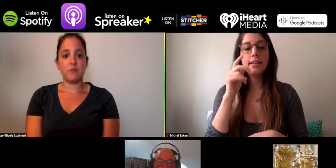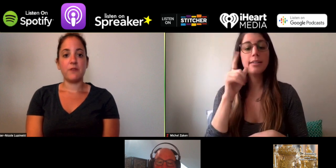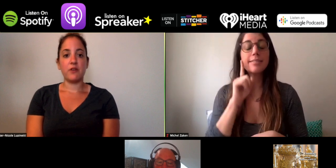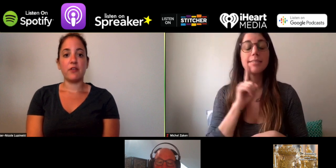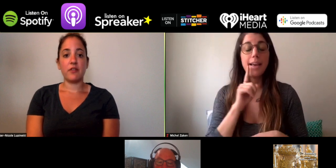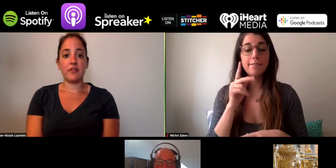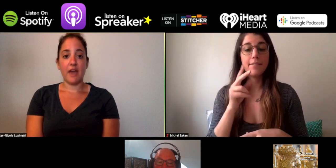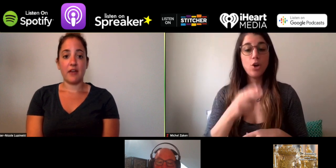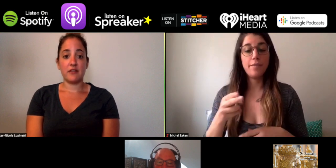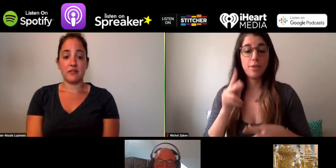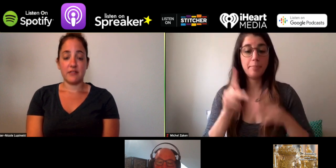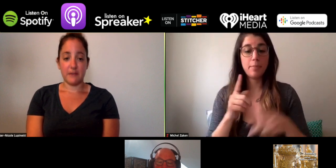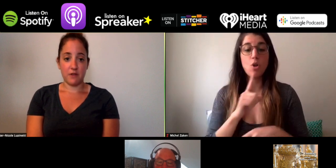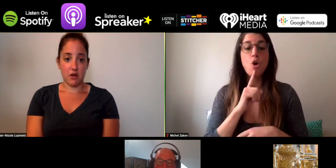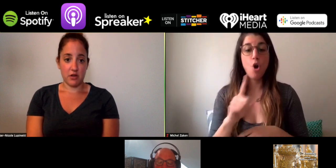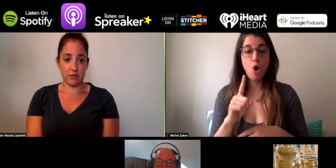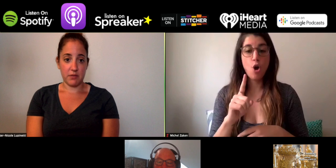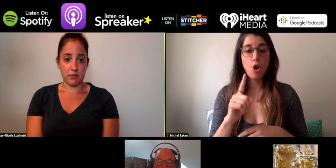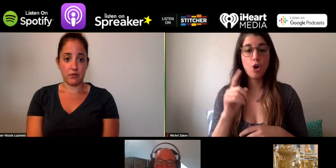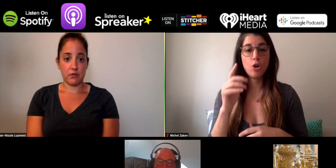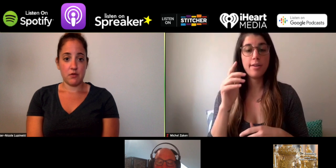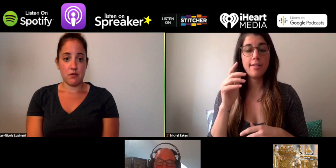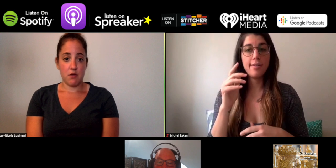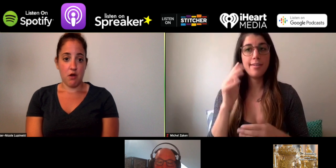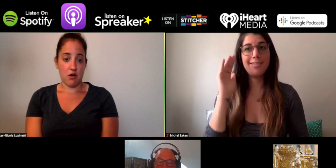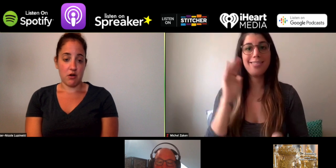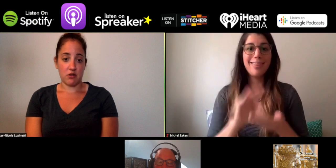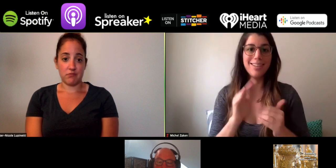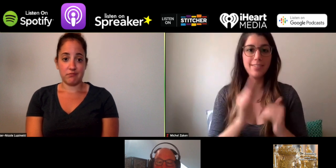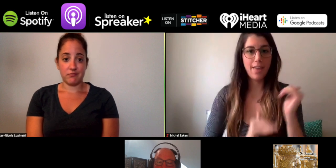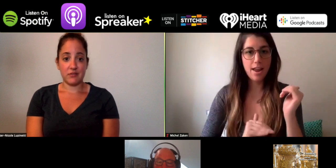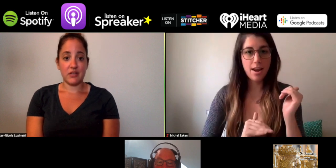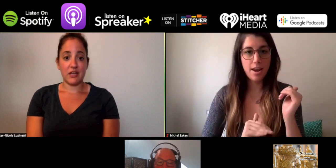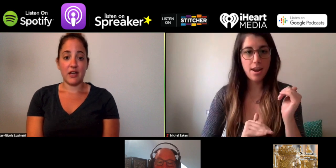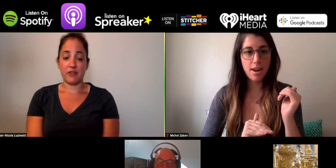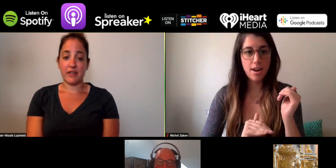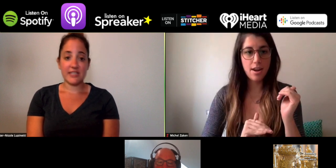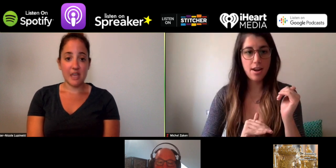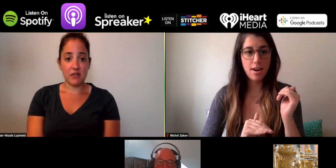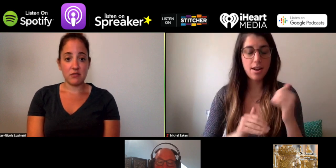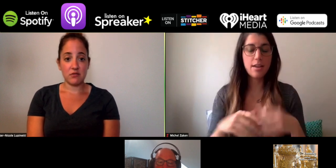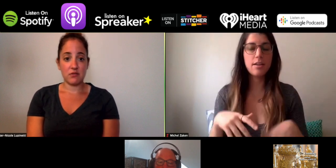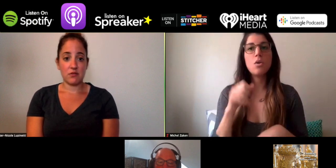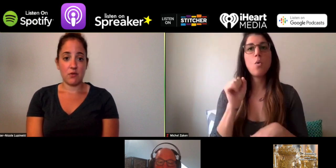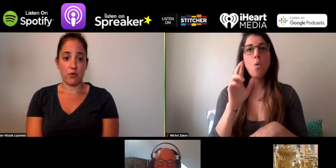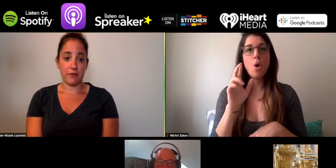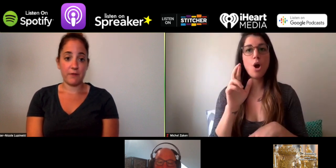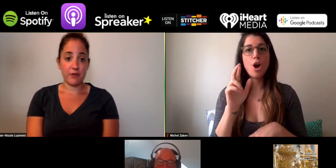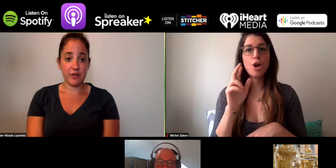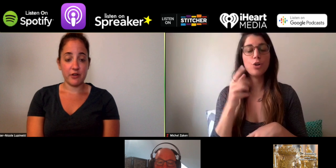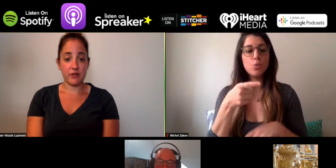to feel that deaf and hard of hearing people are either less than